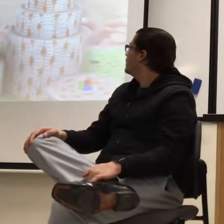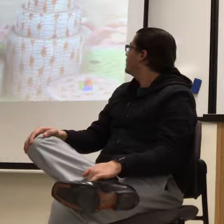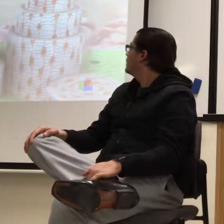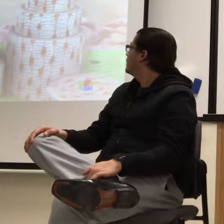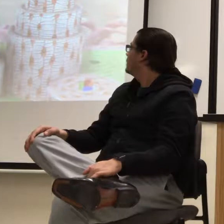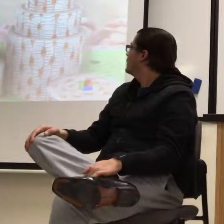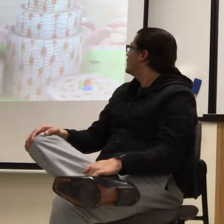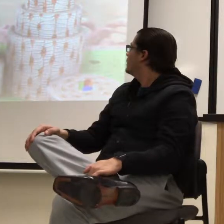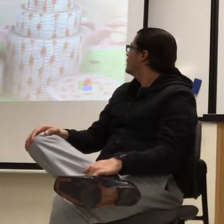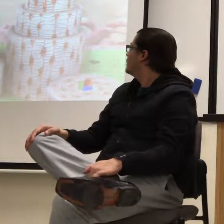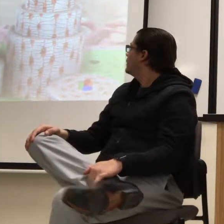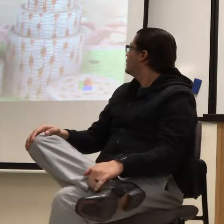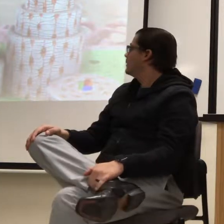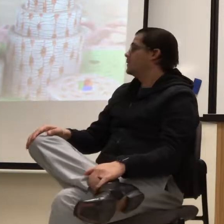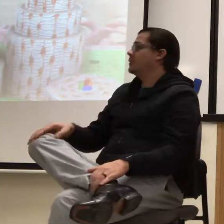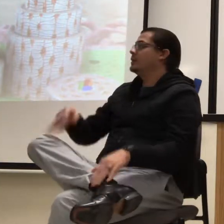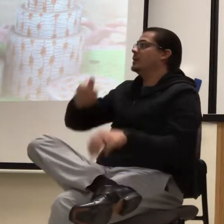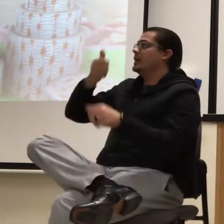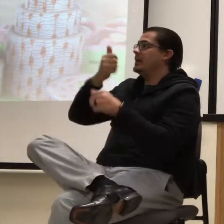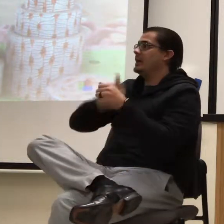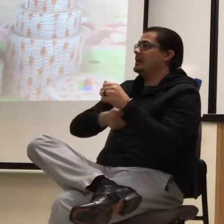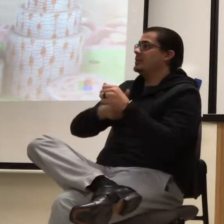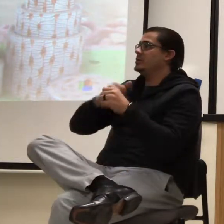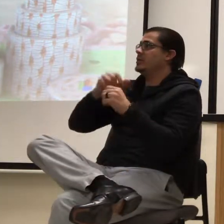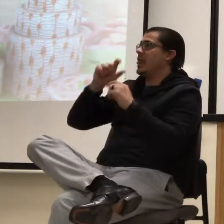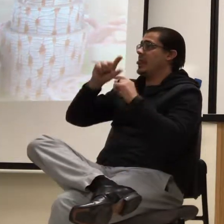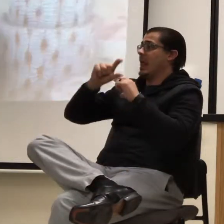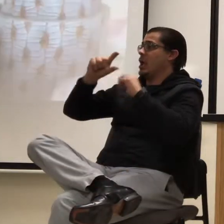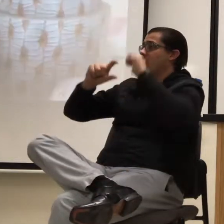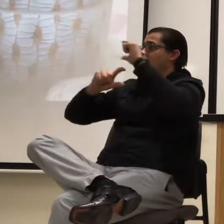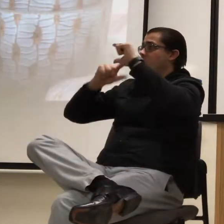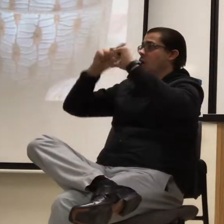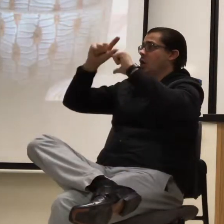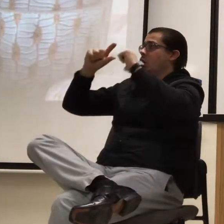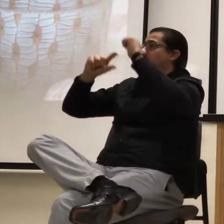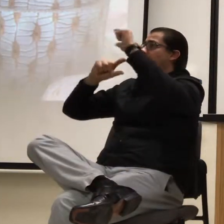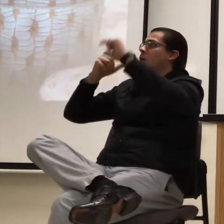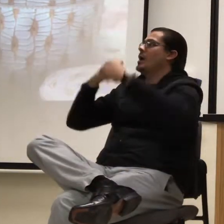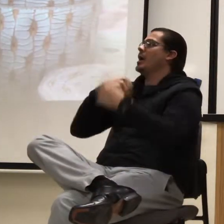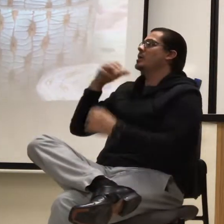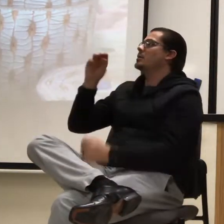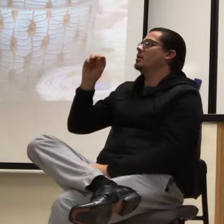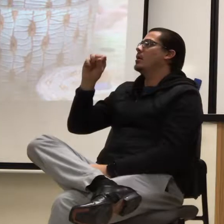layer has osteocytes. Okay, those cells